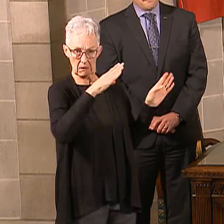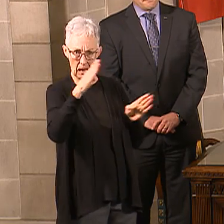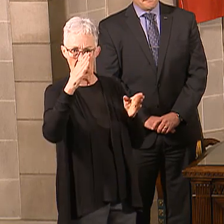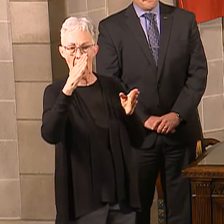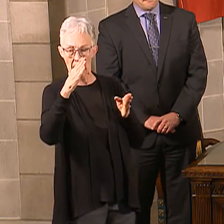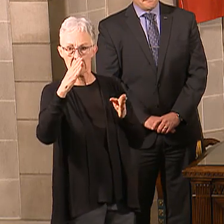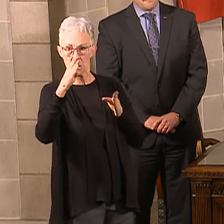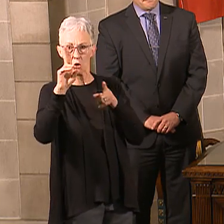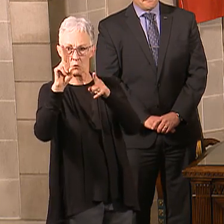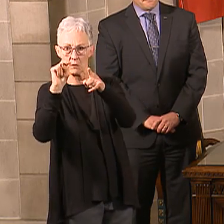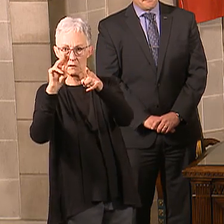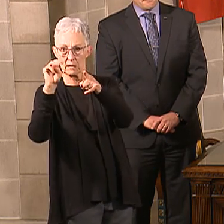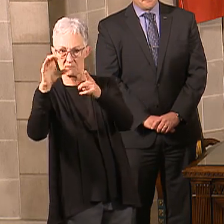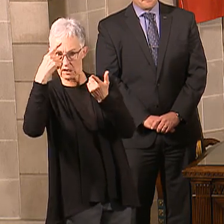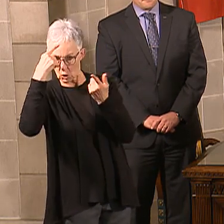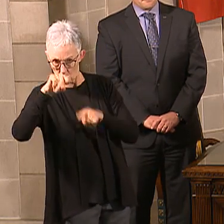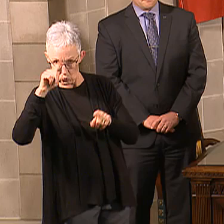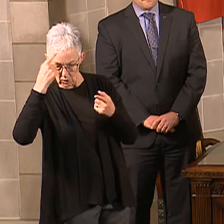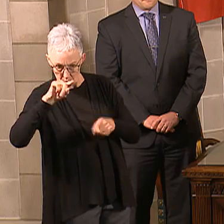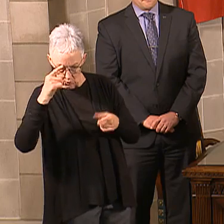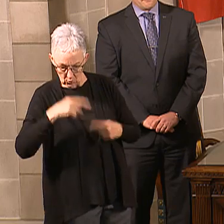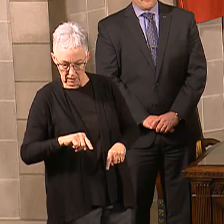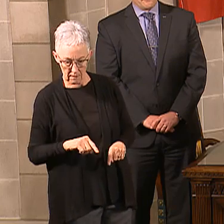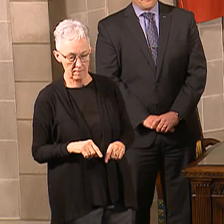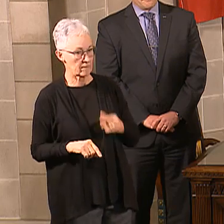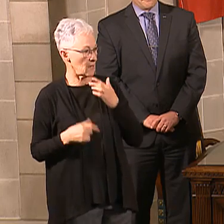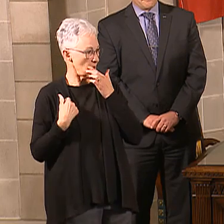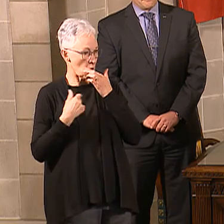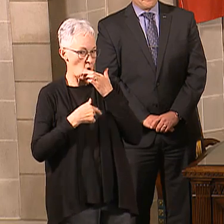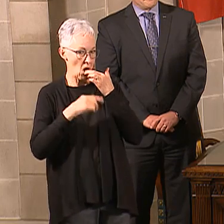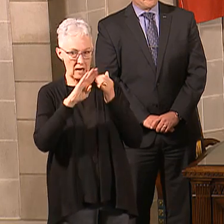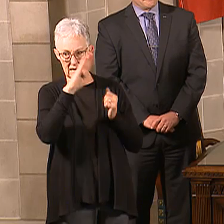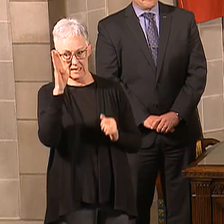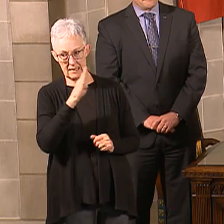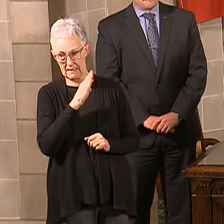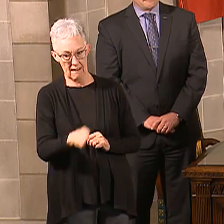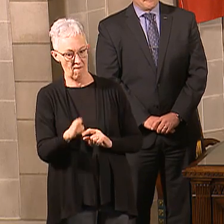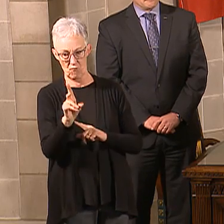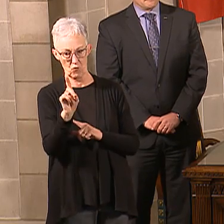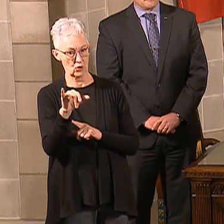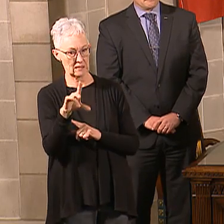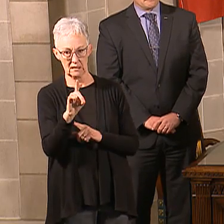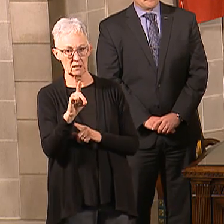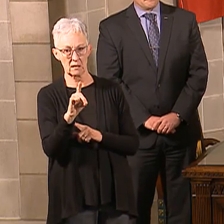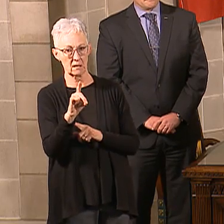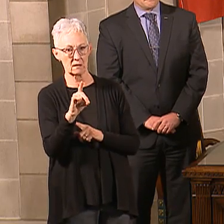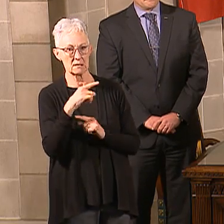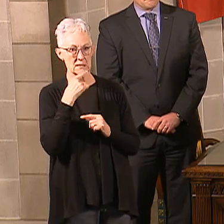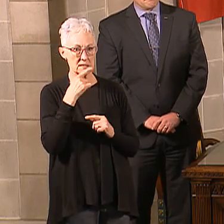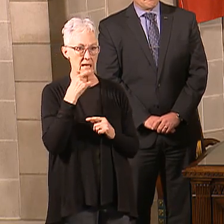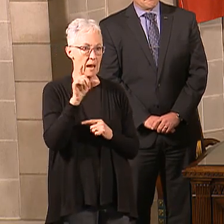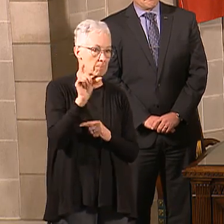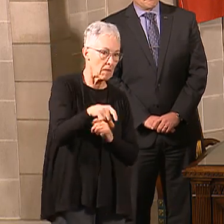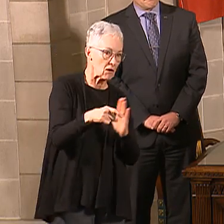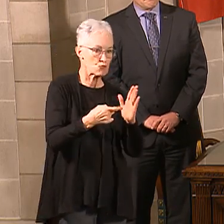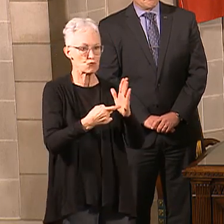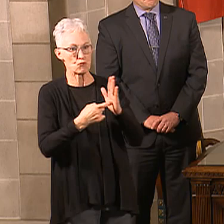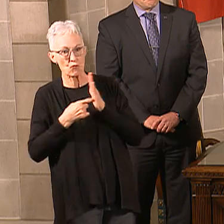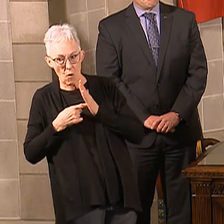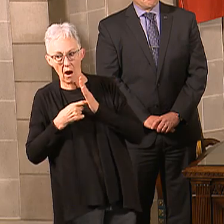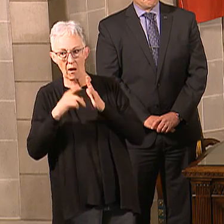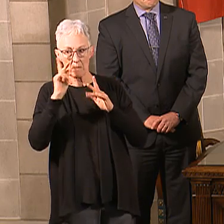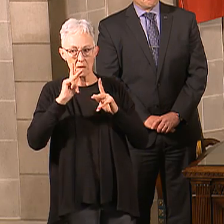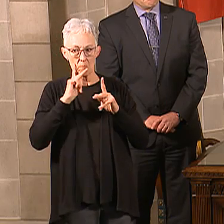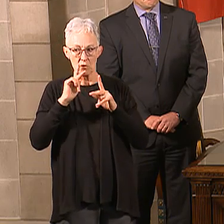slow down this virus. Never did we discuss a shelter-in-place strategy. For our state, that's not